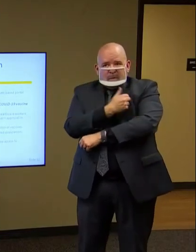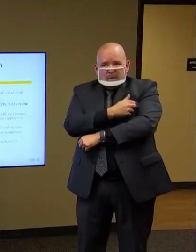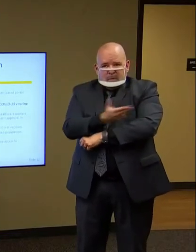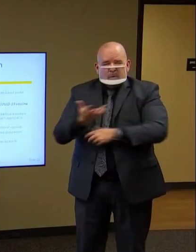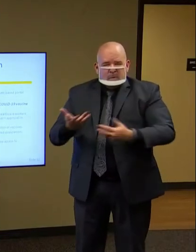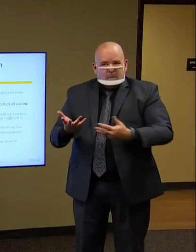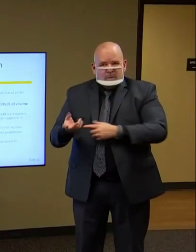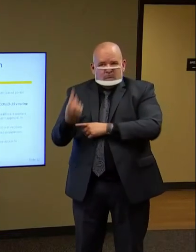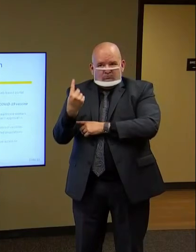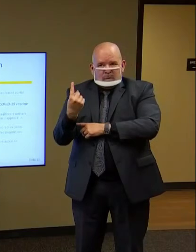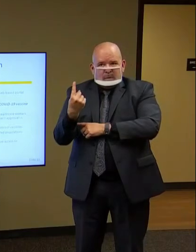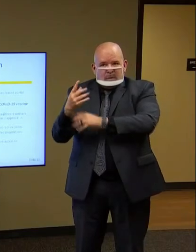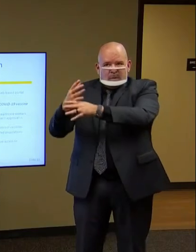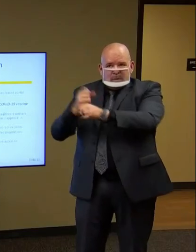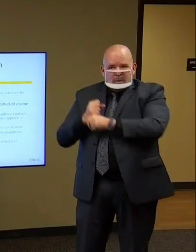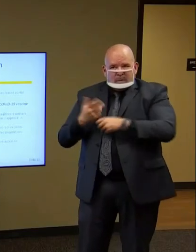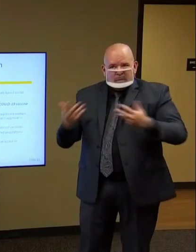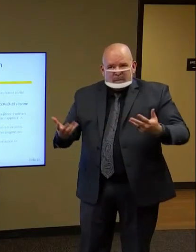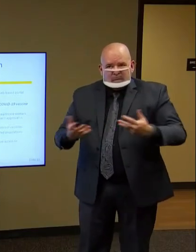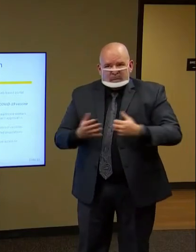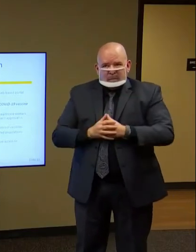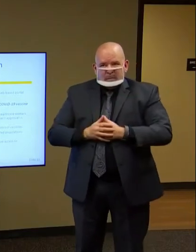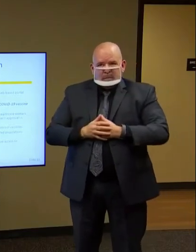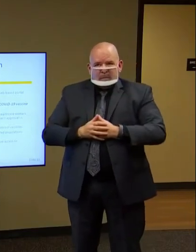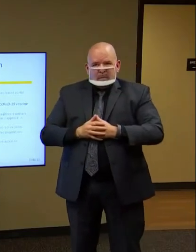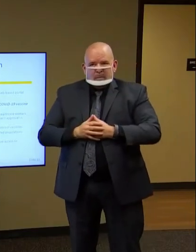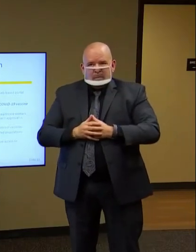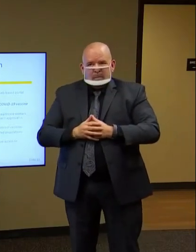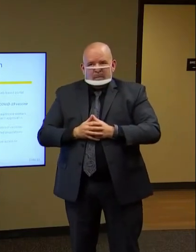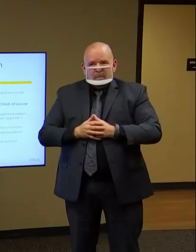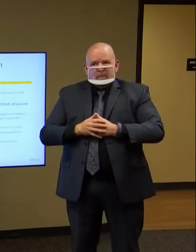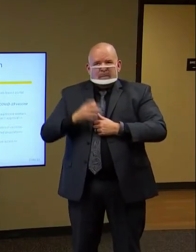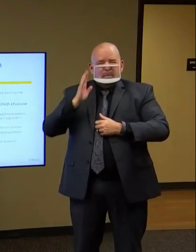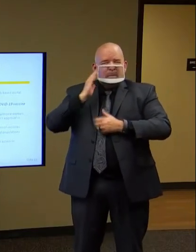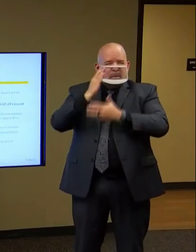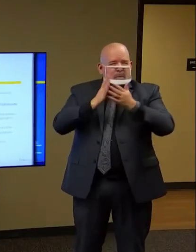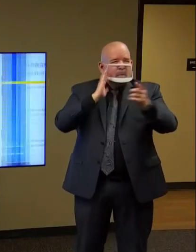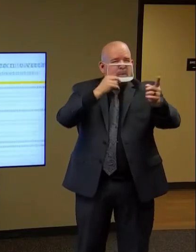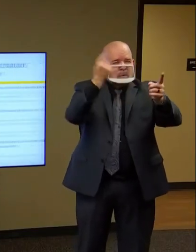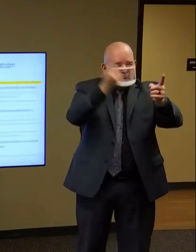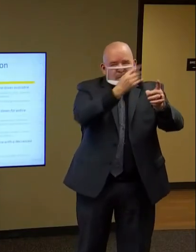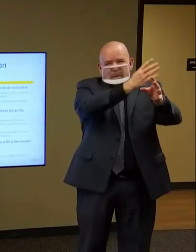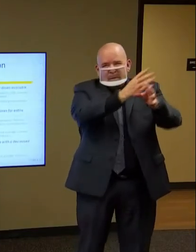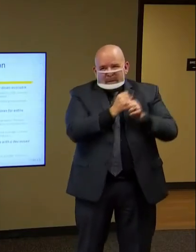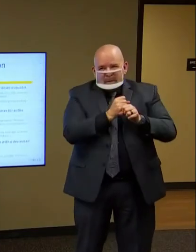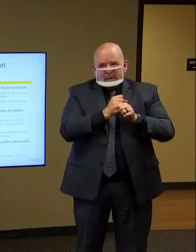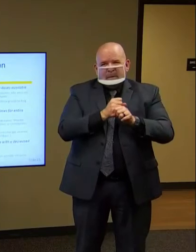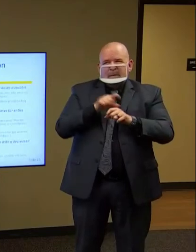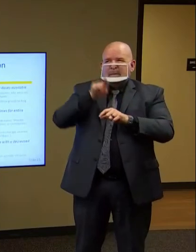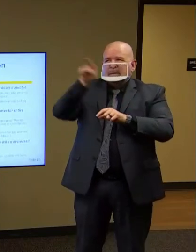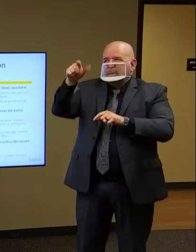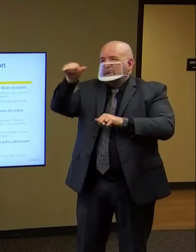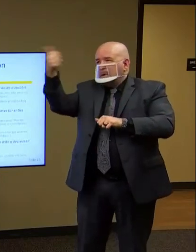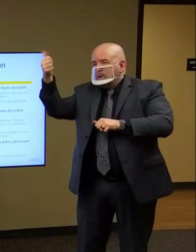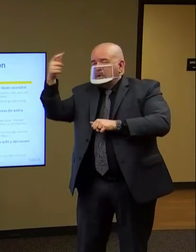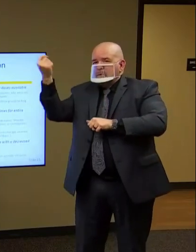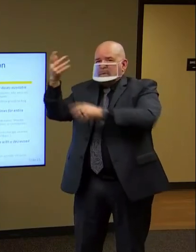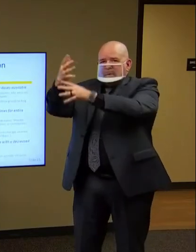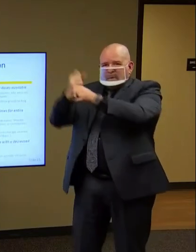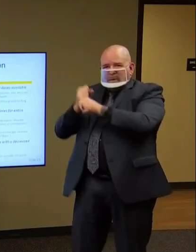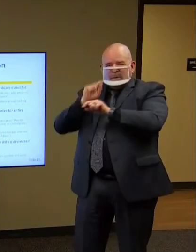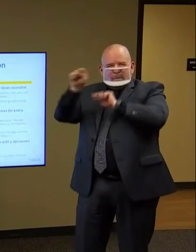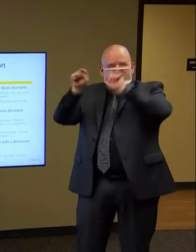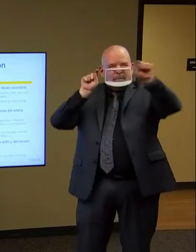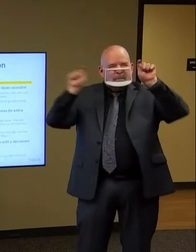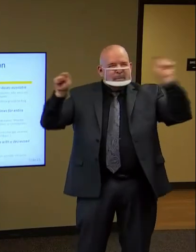Southwestern, THR received some on Tuesday. I'll have a little bit, just a graphic to show some of that. So that's where we are,